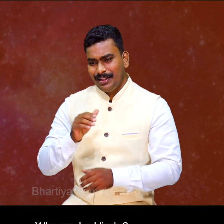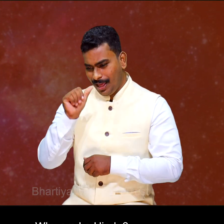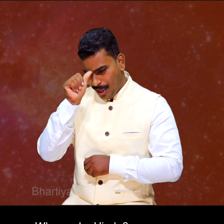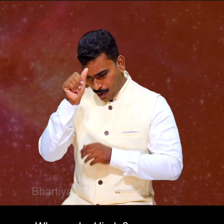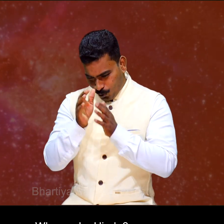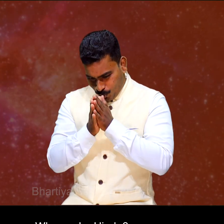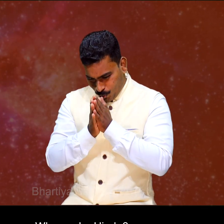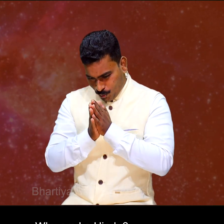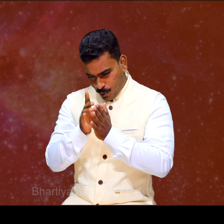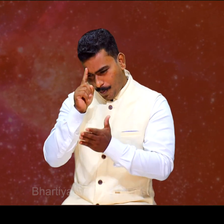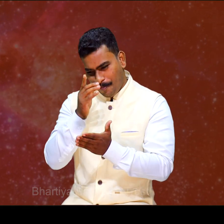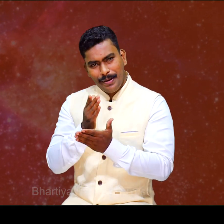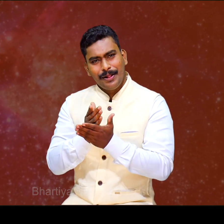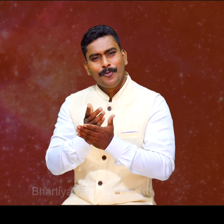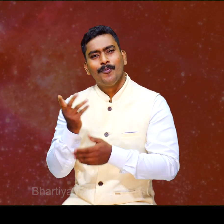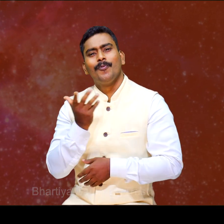Why am I a Hindu?